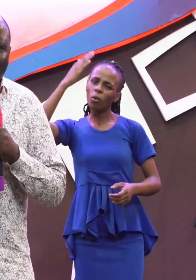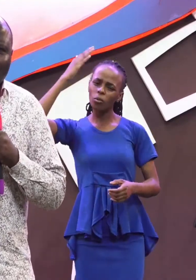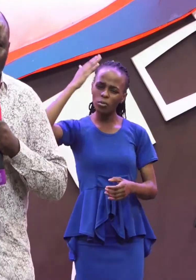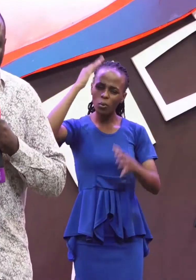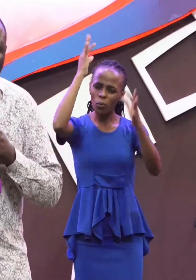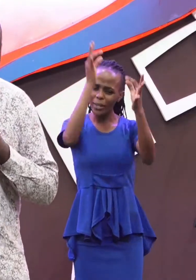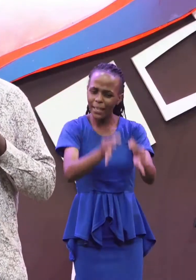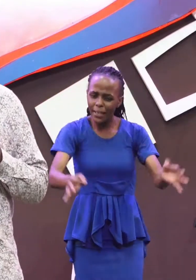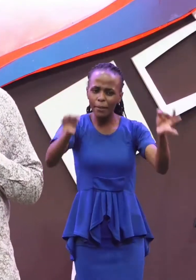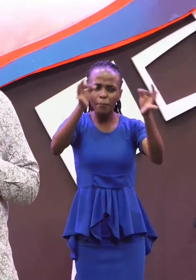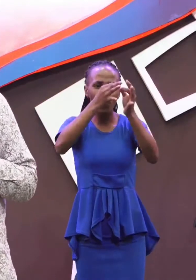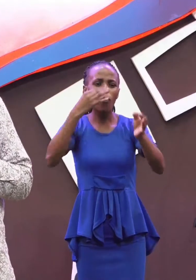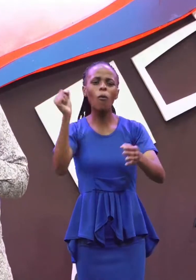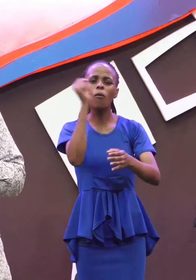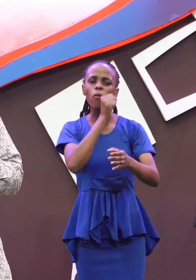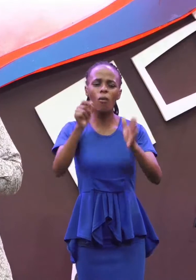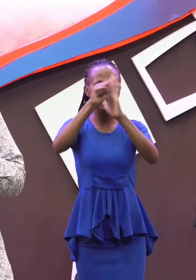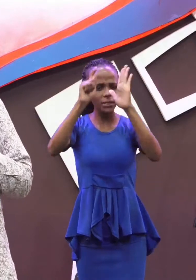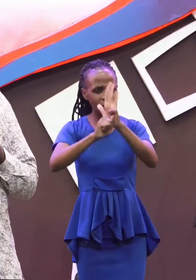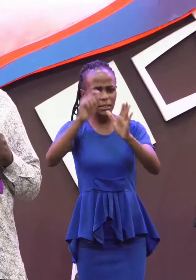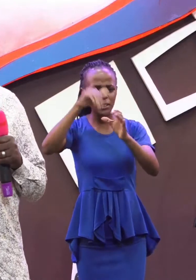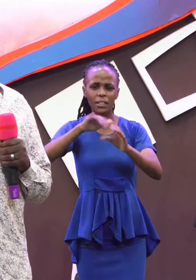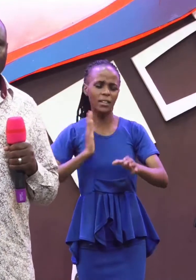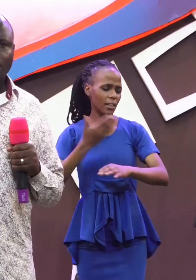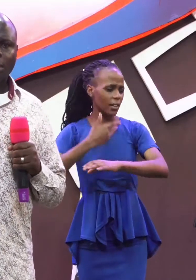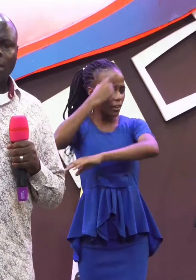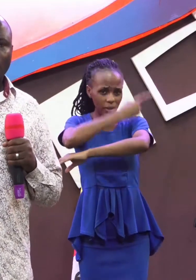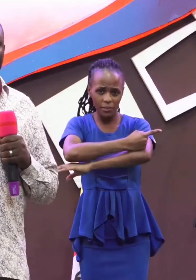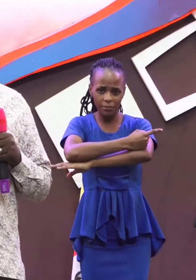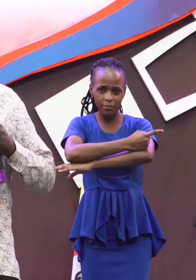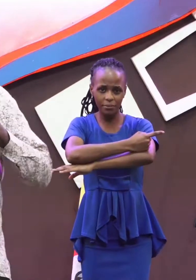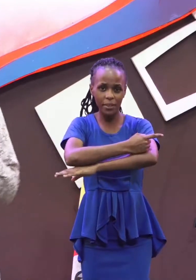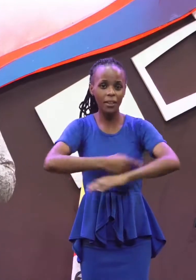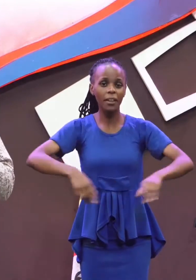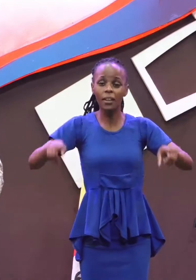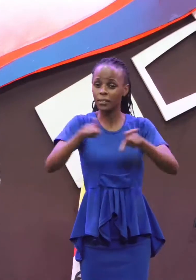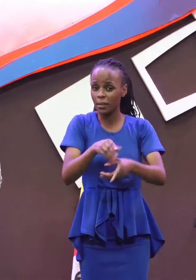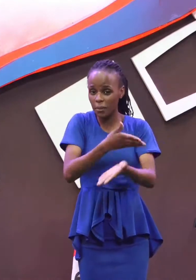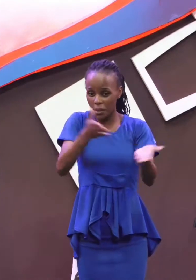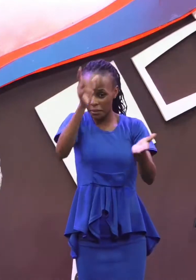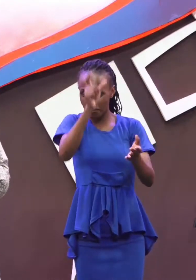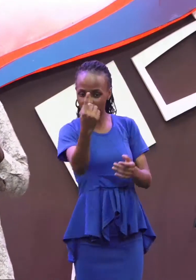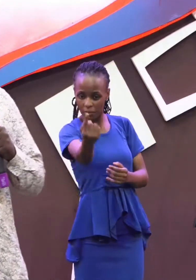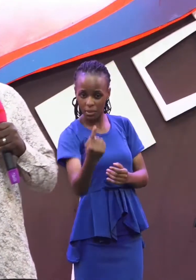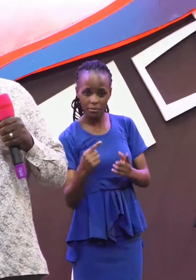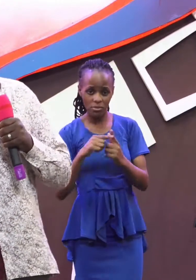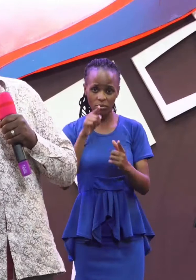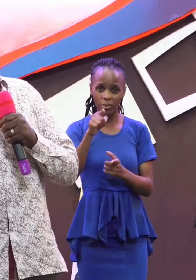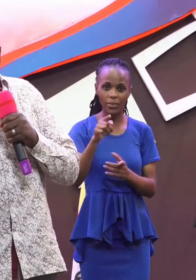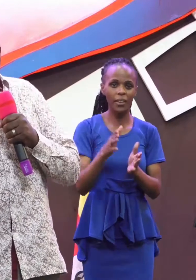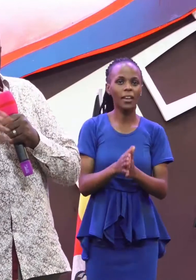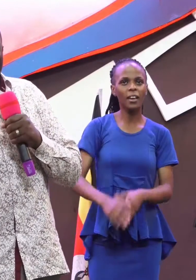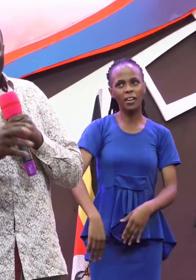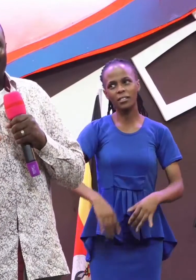knowledge. To know the importance of the Old Testament in our days. And if anyone comes